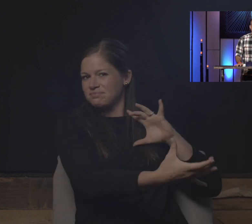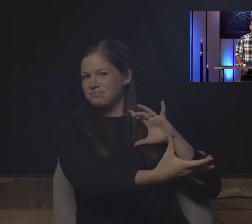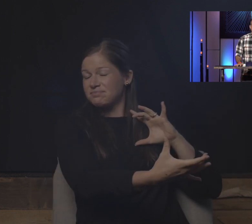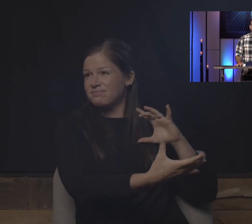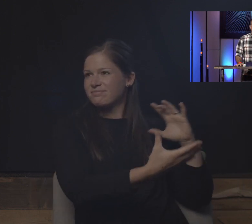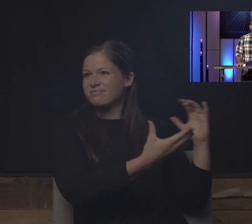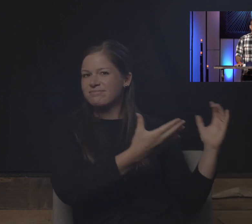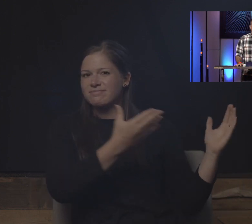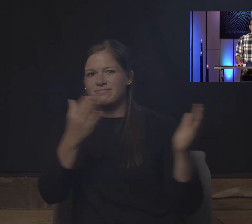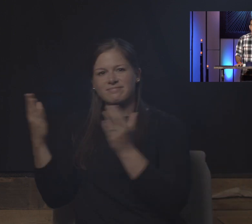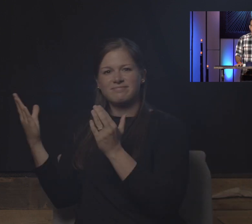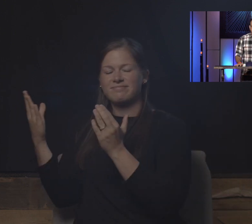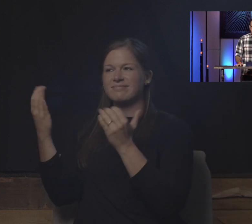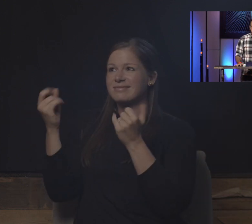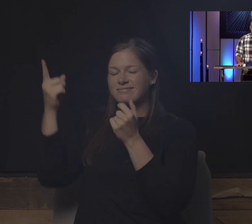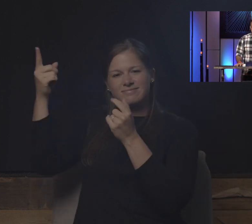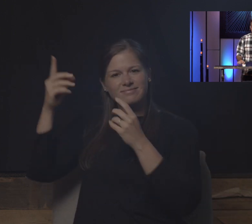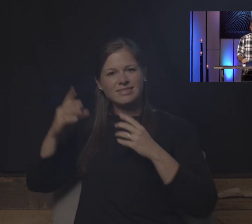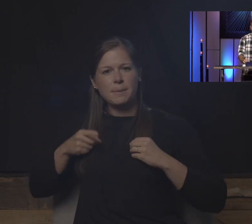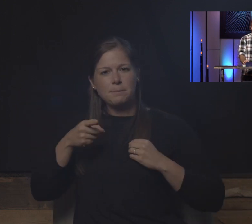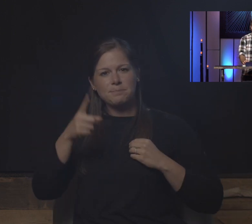by him forever.